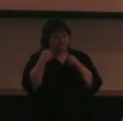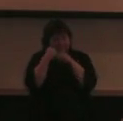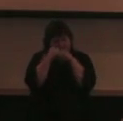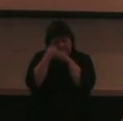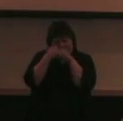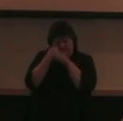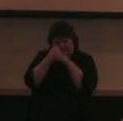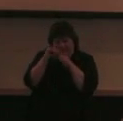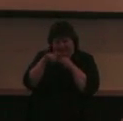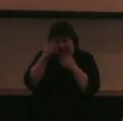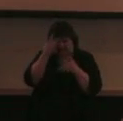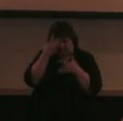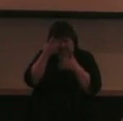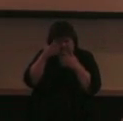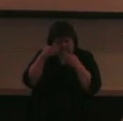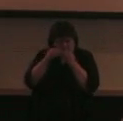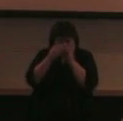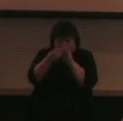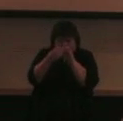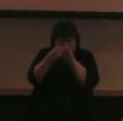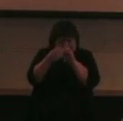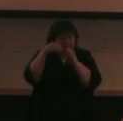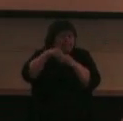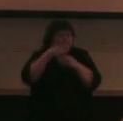off whatever that is inside their blood.